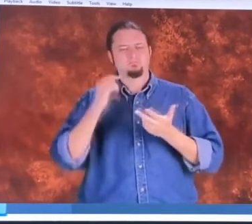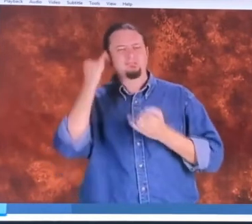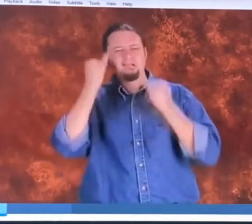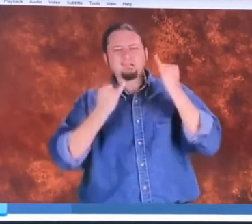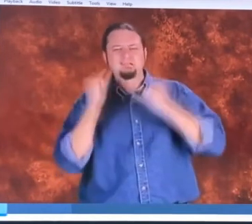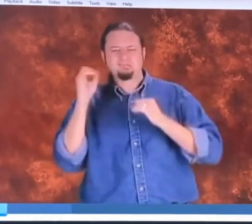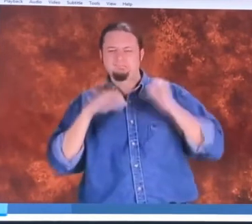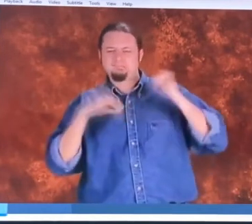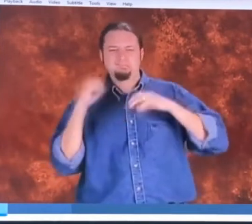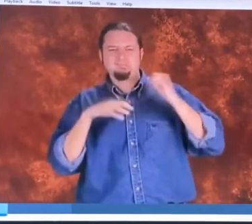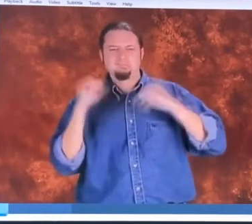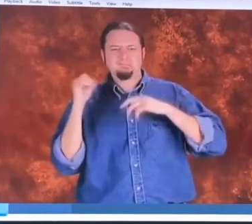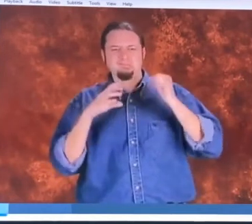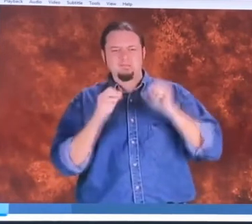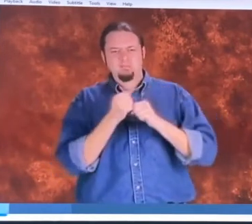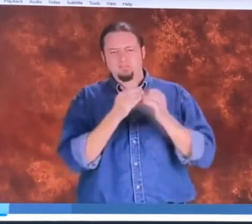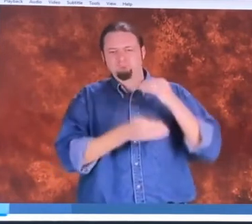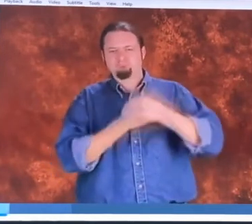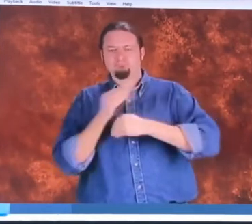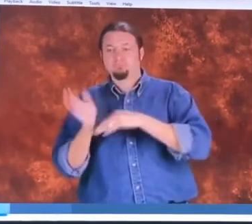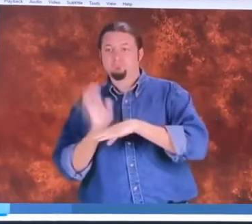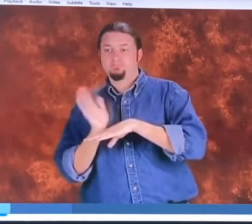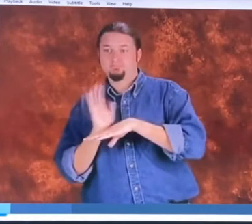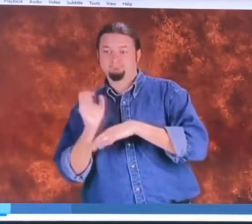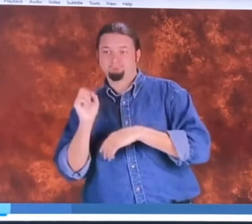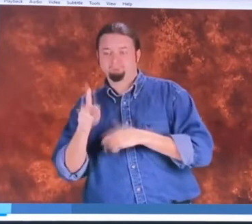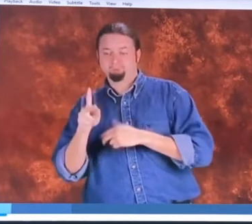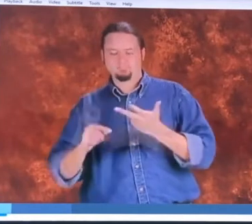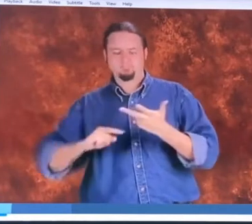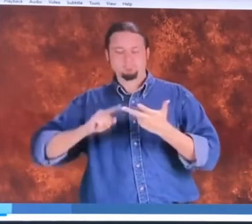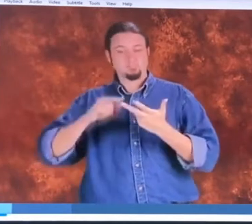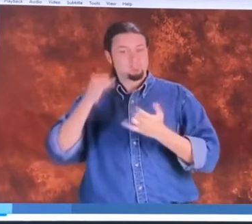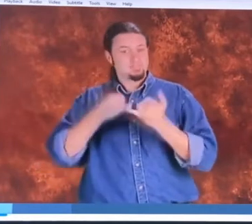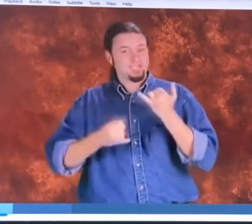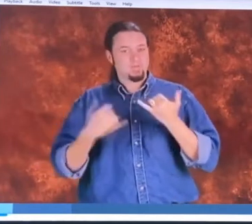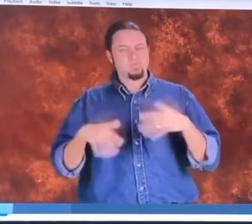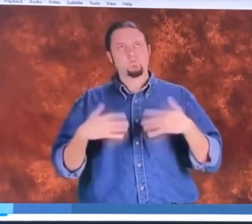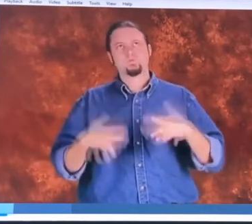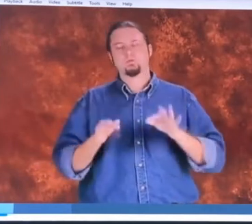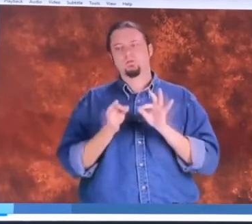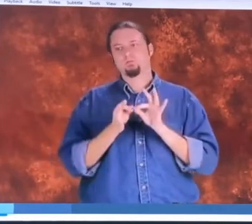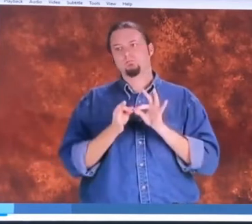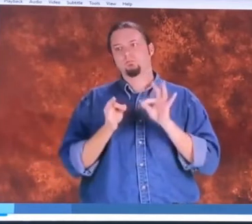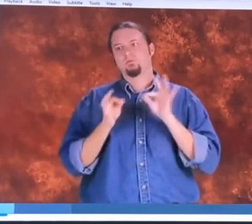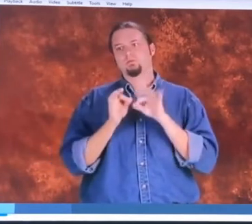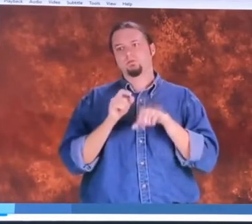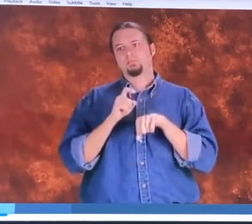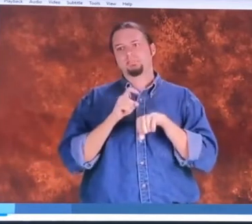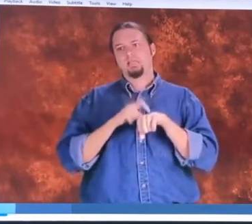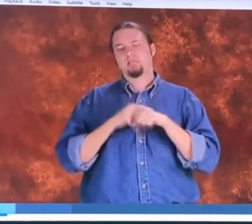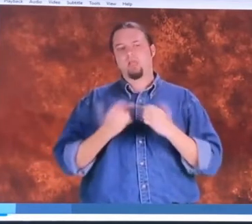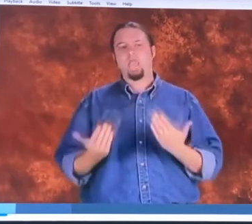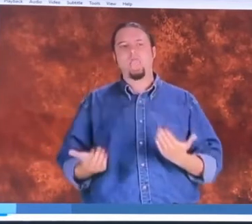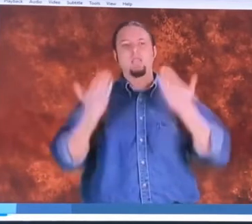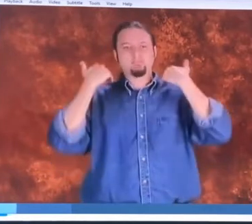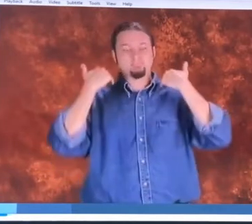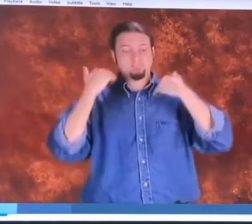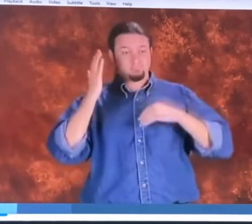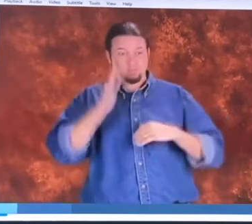your story to go, just dropping ideas and stuff. And the most important is time.